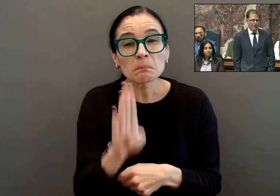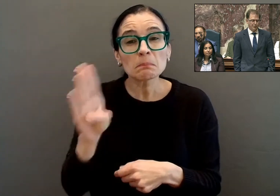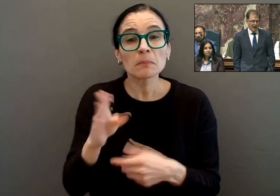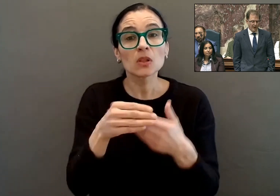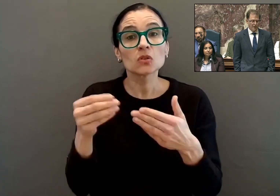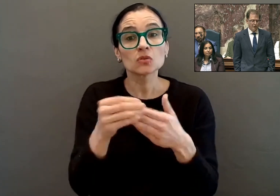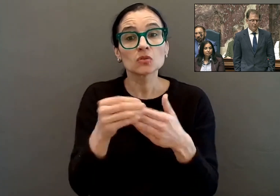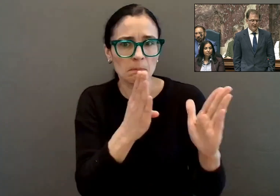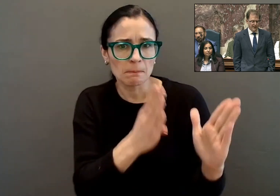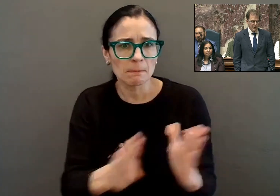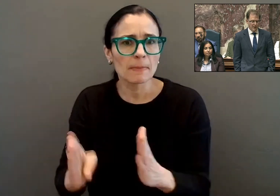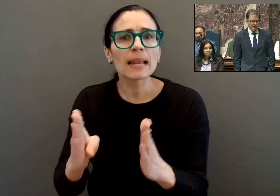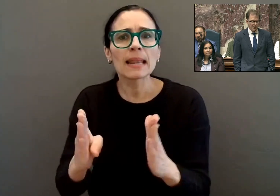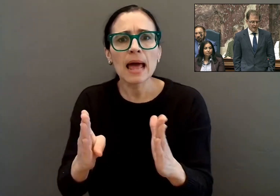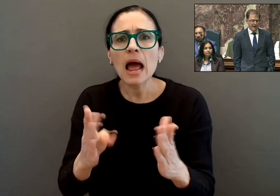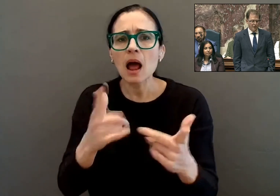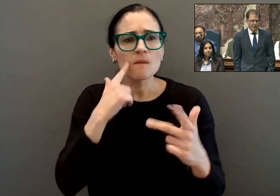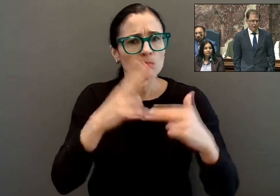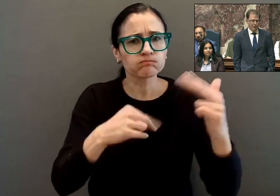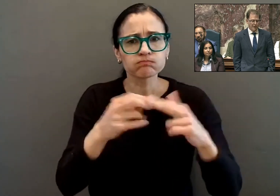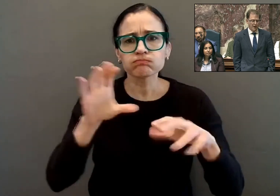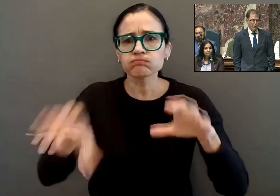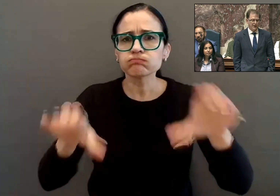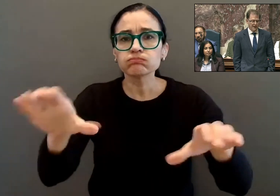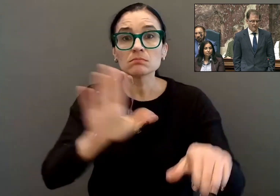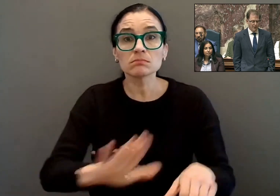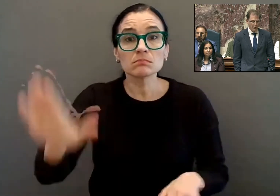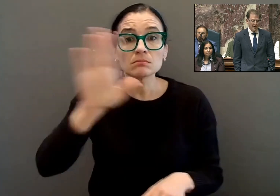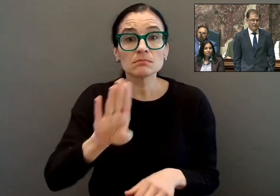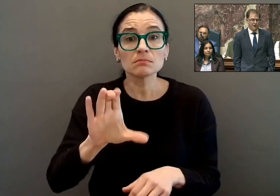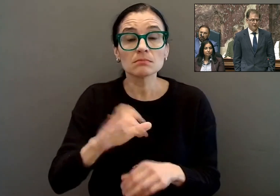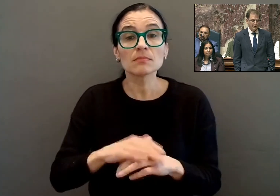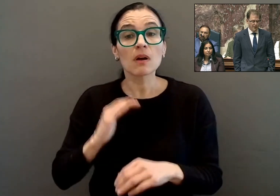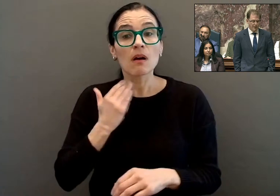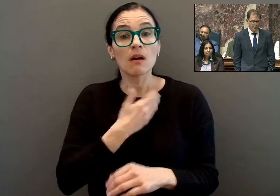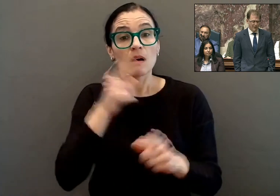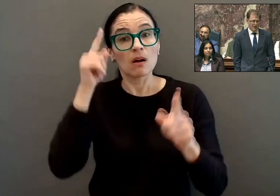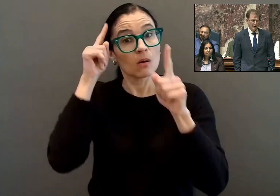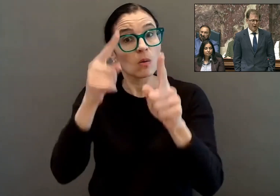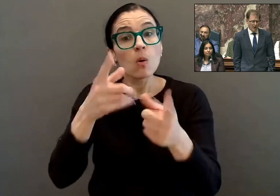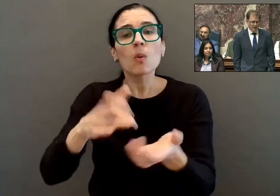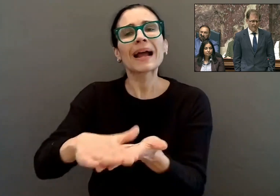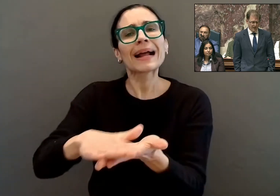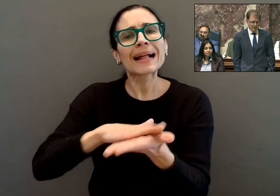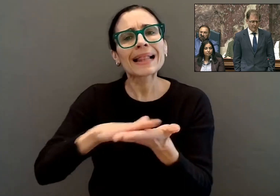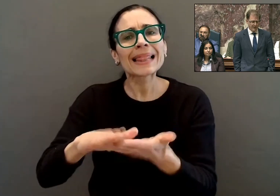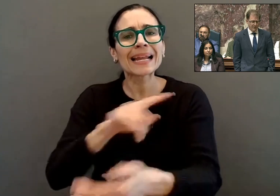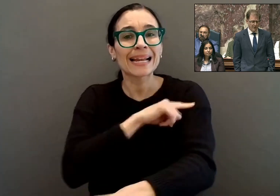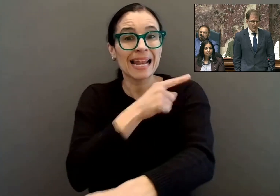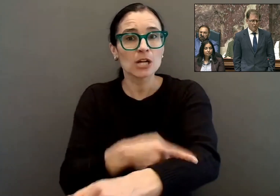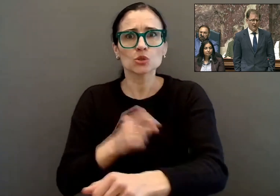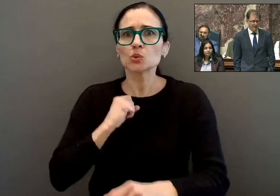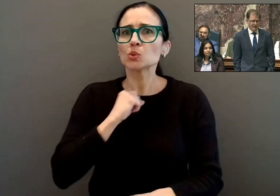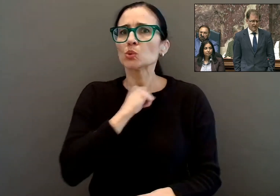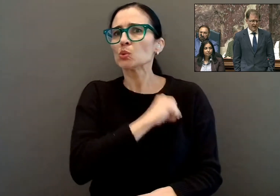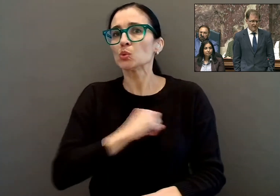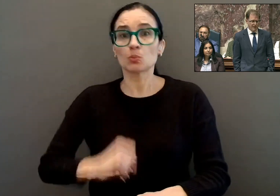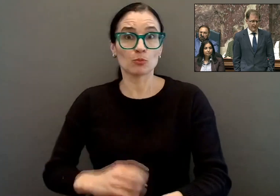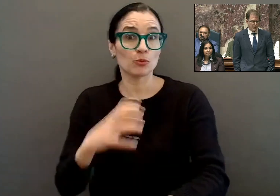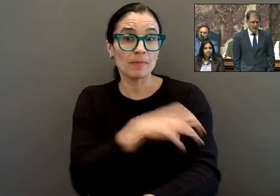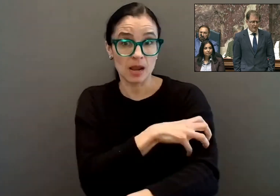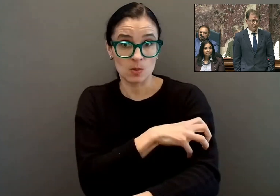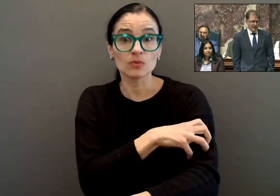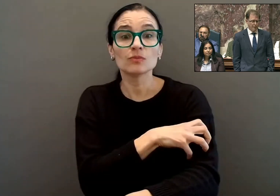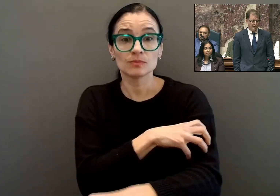to aspire to be the clean energy superpower we need to do. We have to continue to do this. All of the information relevant to that